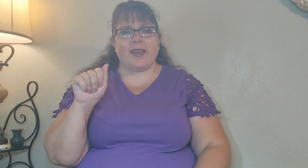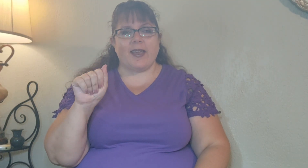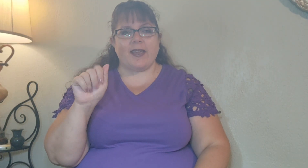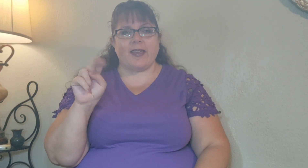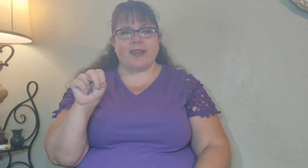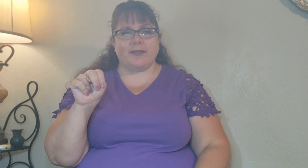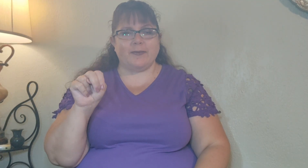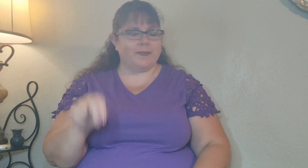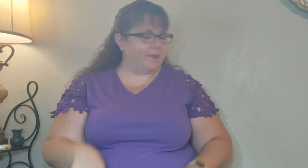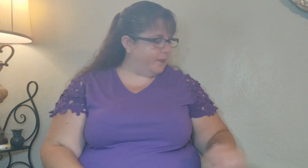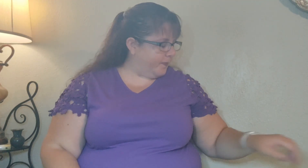B-E-A-N.